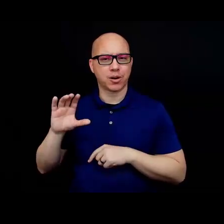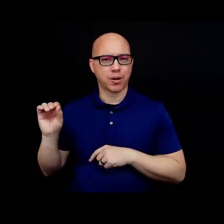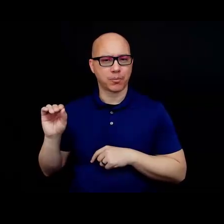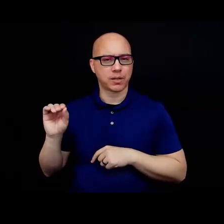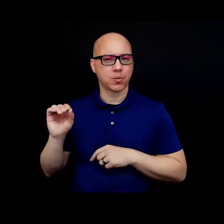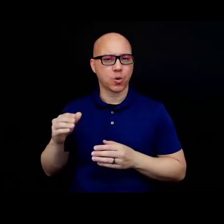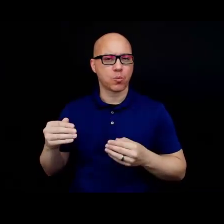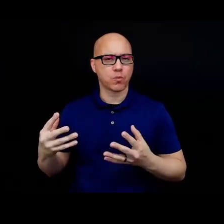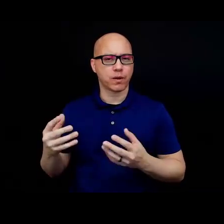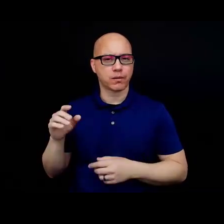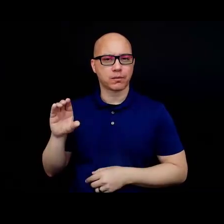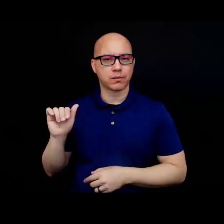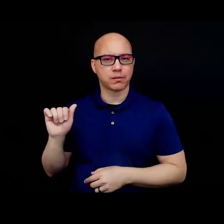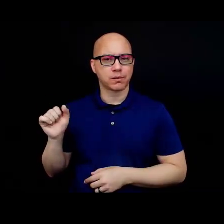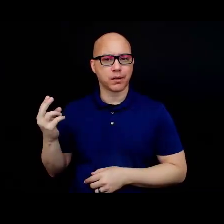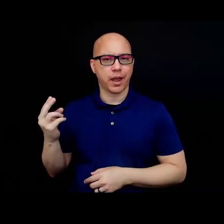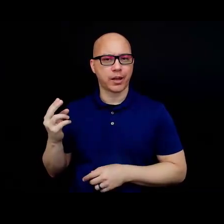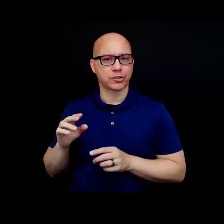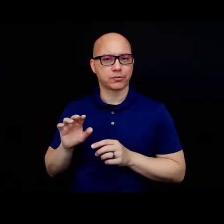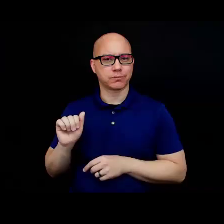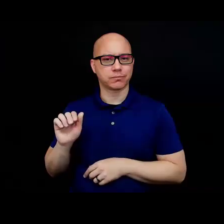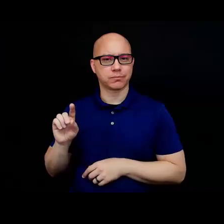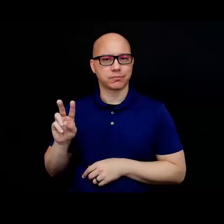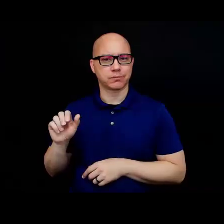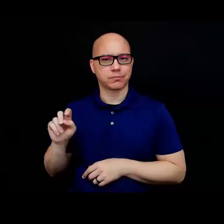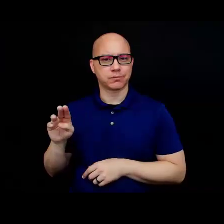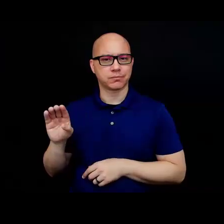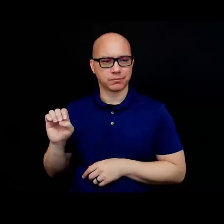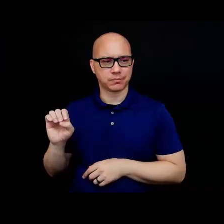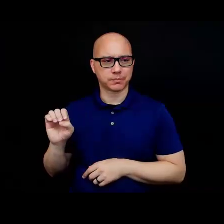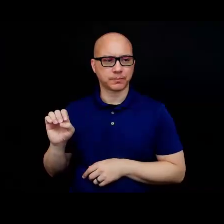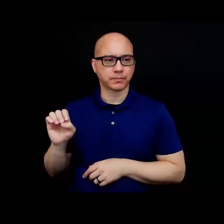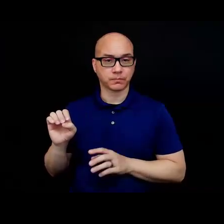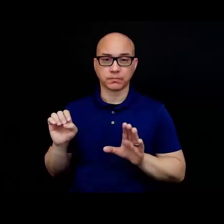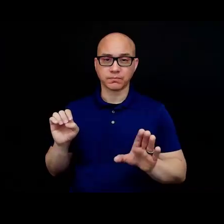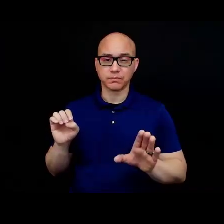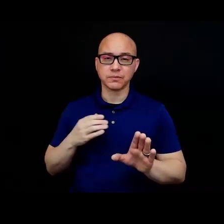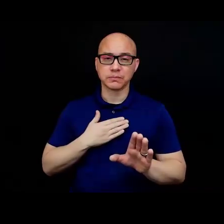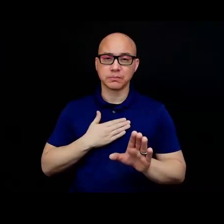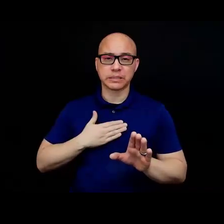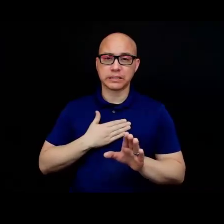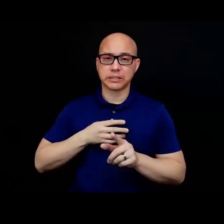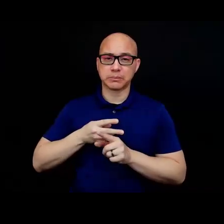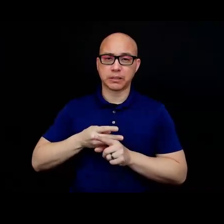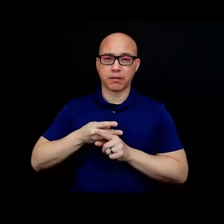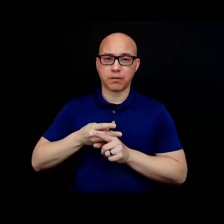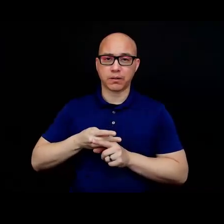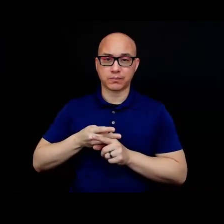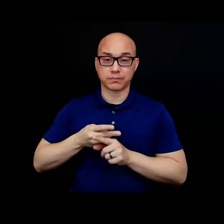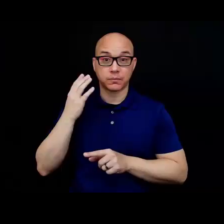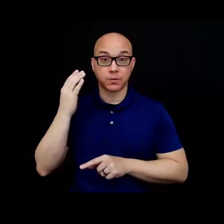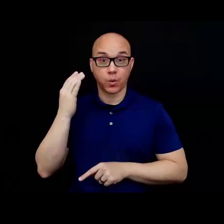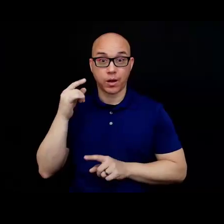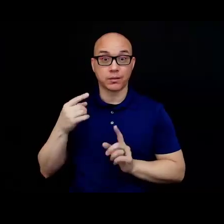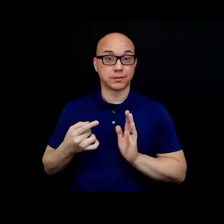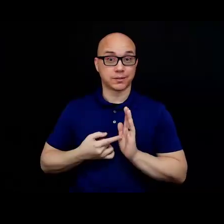are readily available. And I want to caution you, because sometimes those are daily payments,